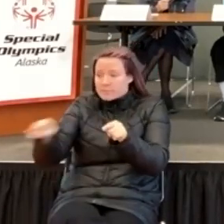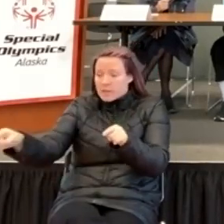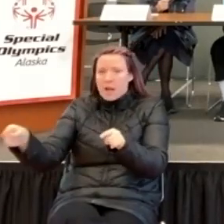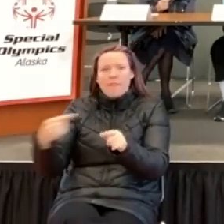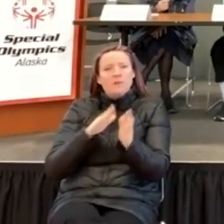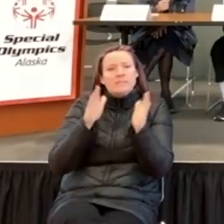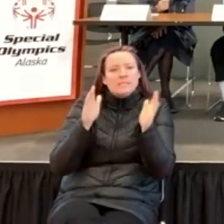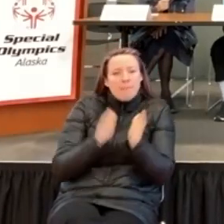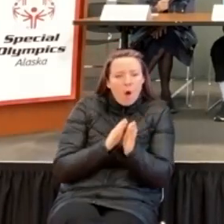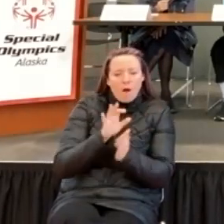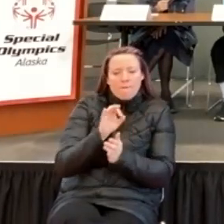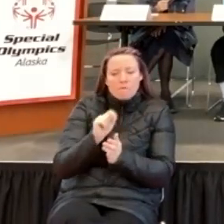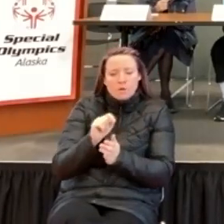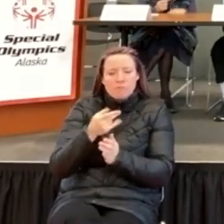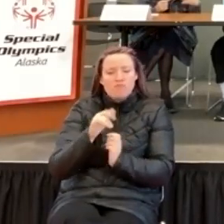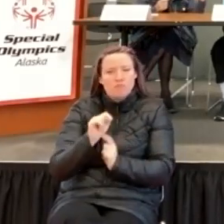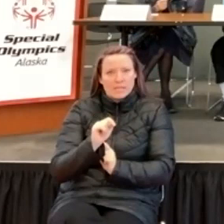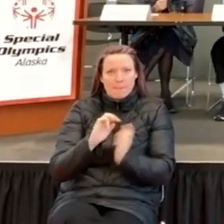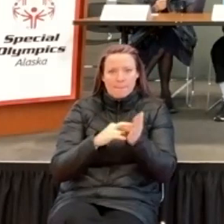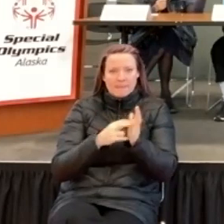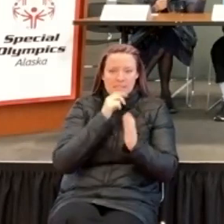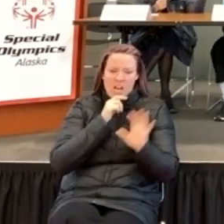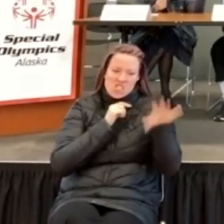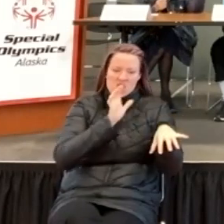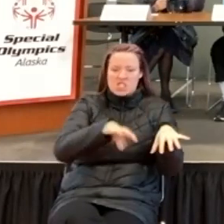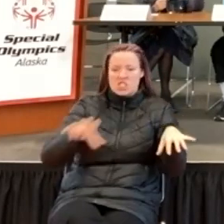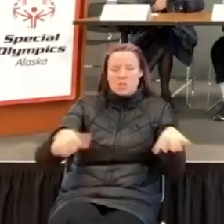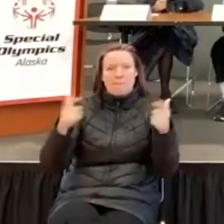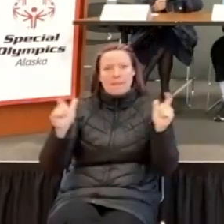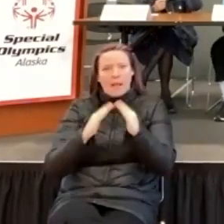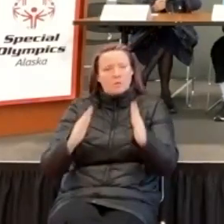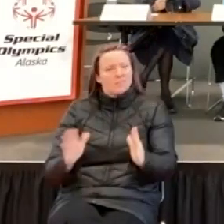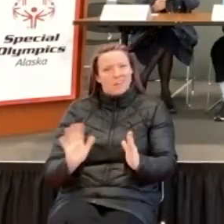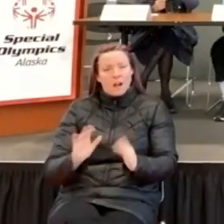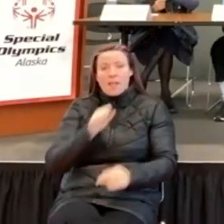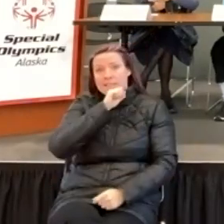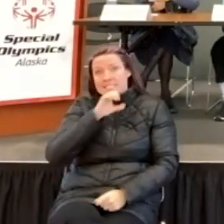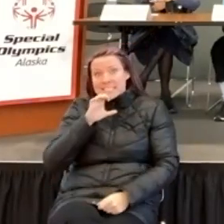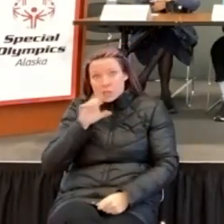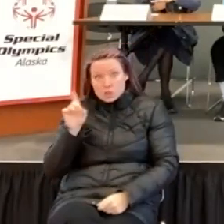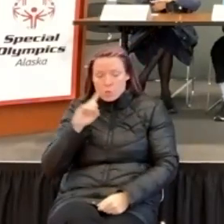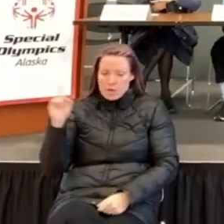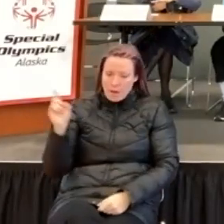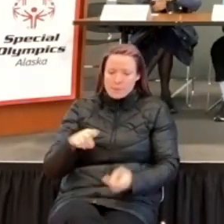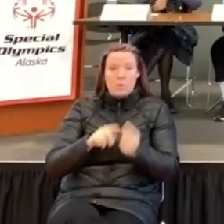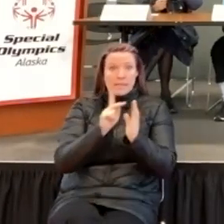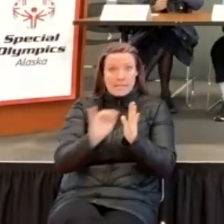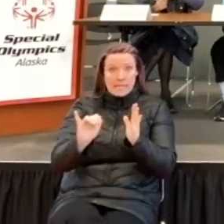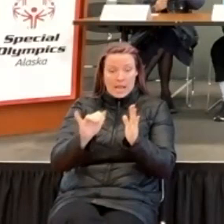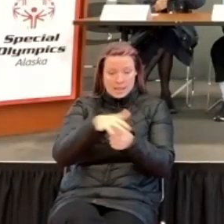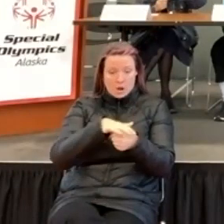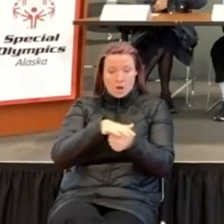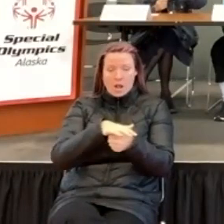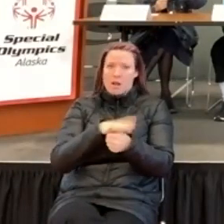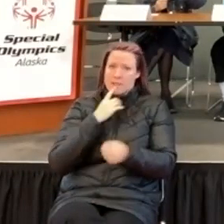smaller footprint. And specifically, those of our seniors that are coming down onto the Kenai Peninsula, which